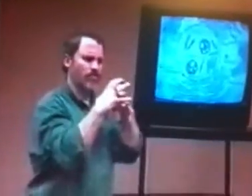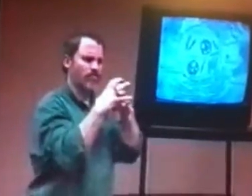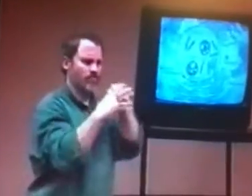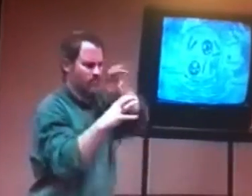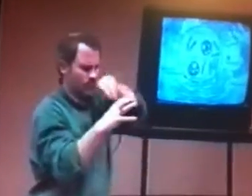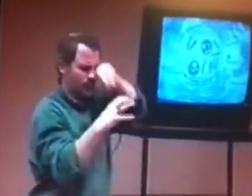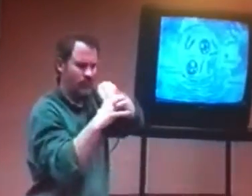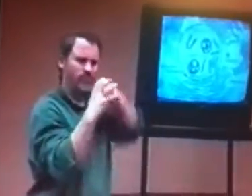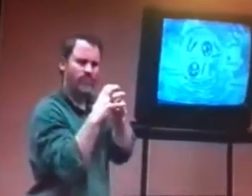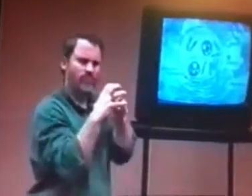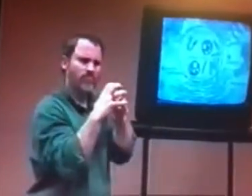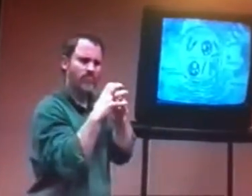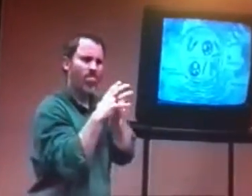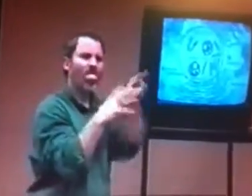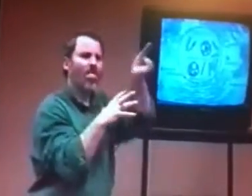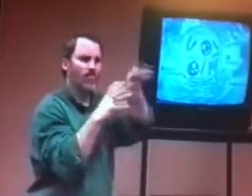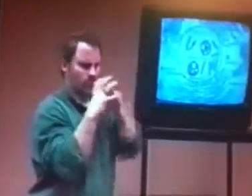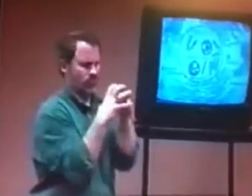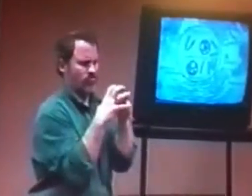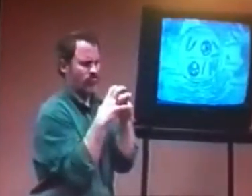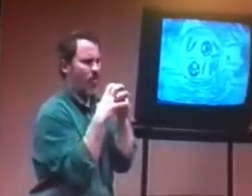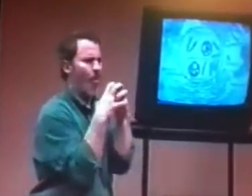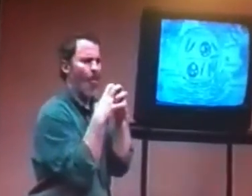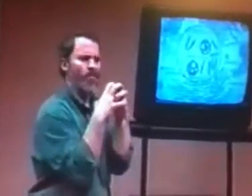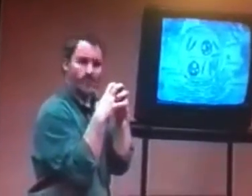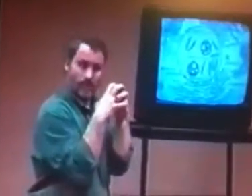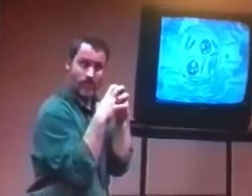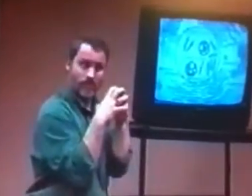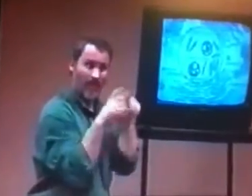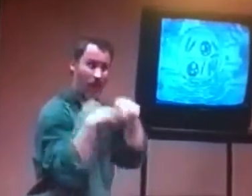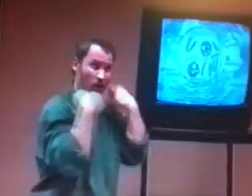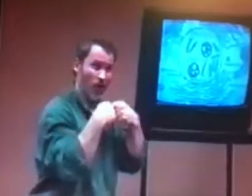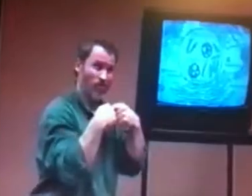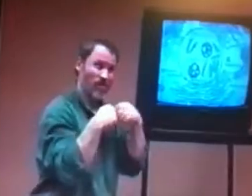Now, the nucleus, it's not spread out, right? No, it's all together. It's closed in tight.